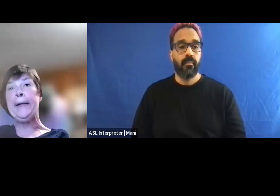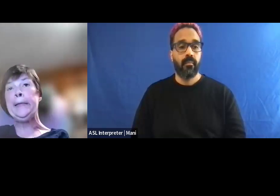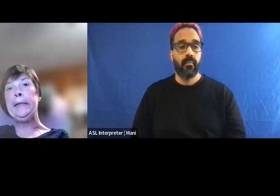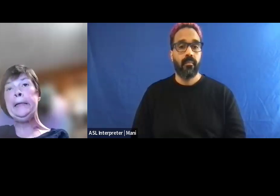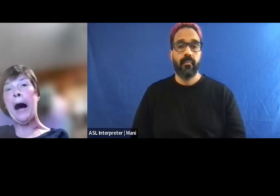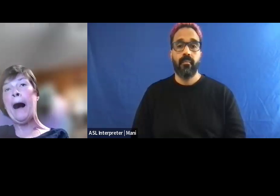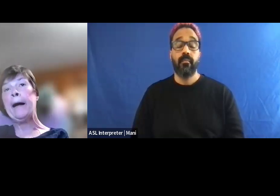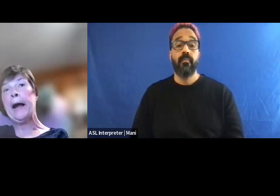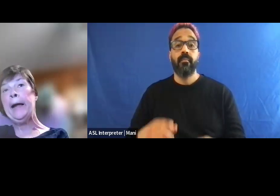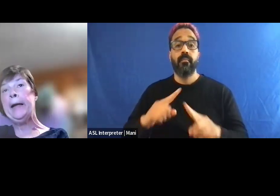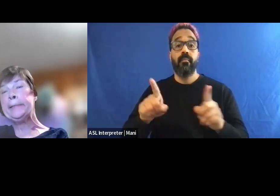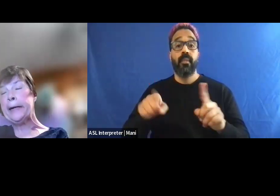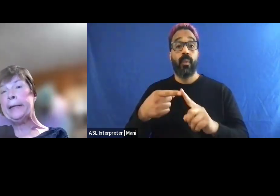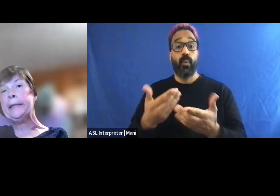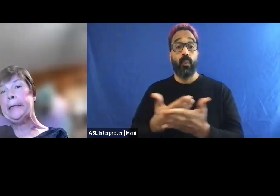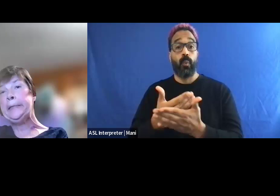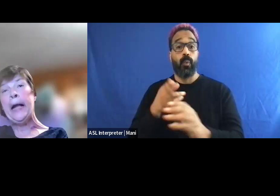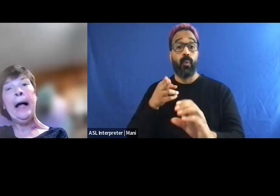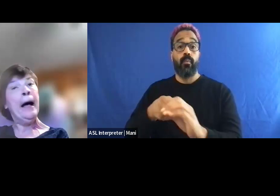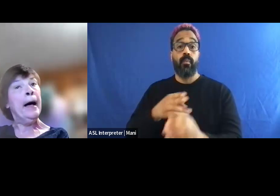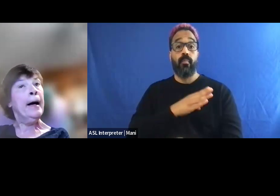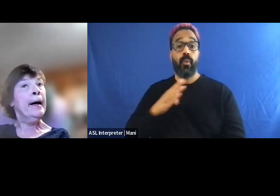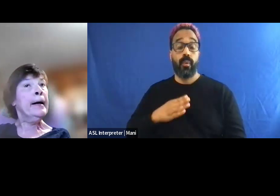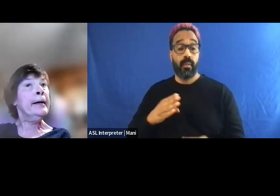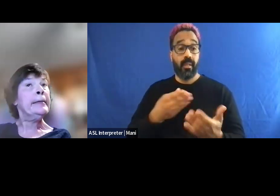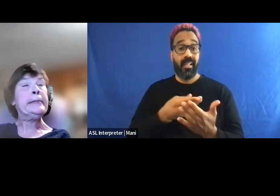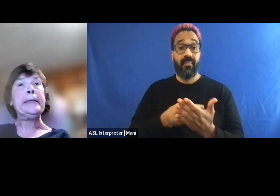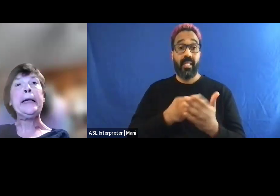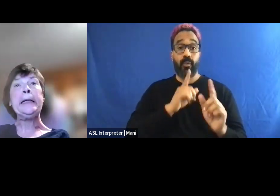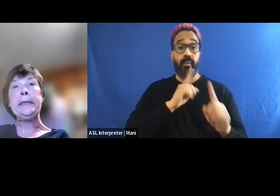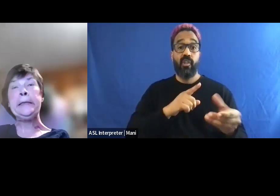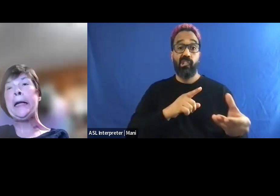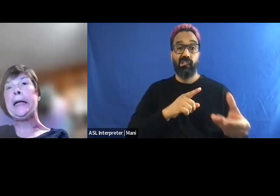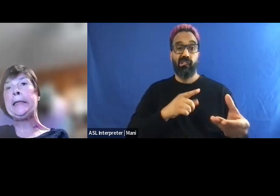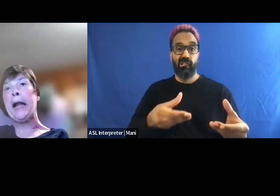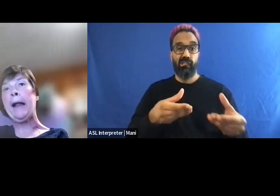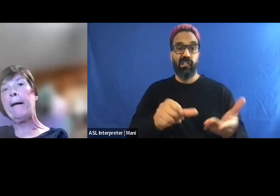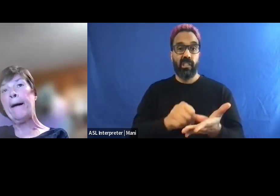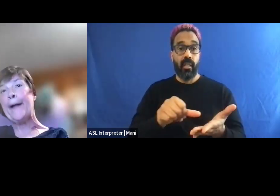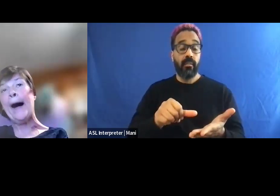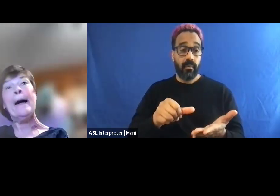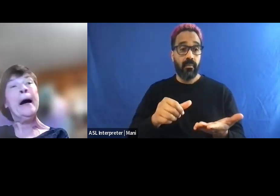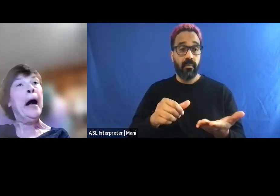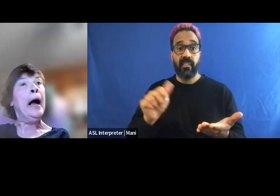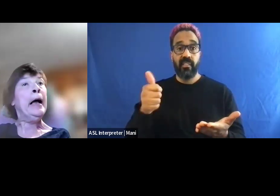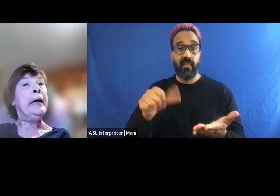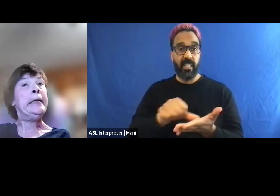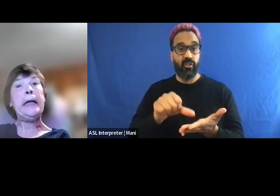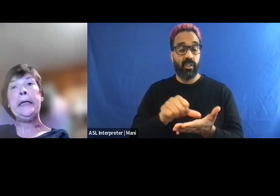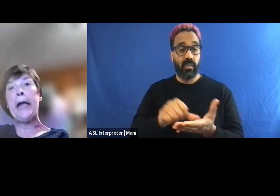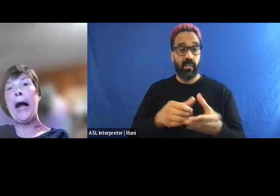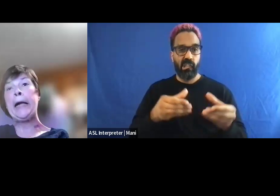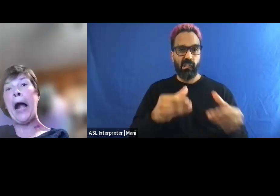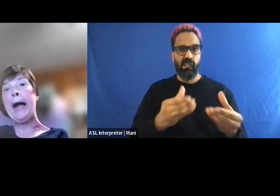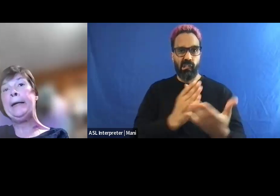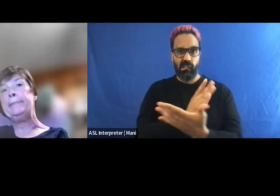10 pages long, and it goes into detail about